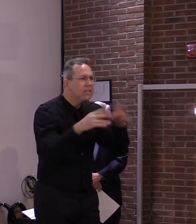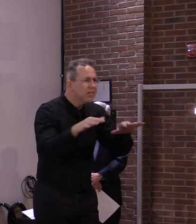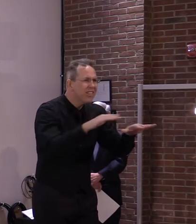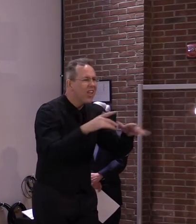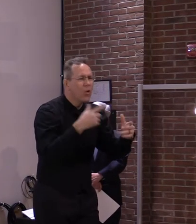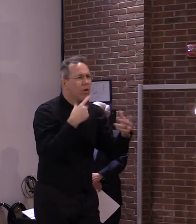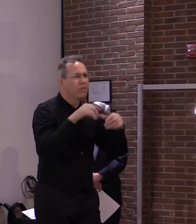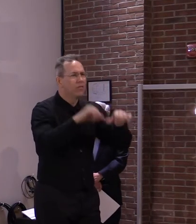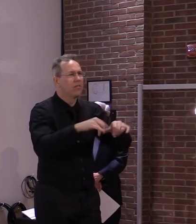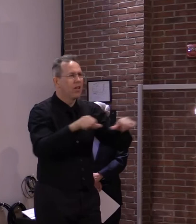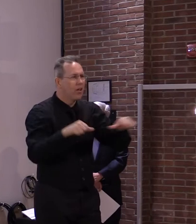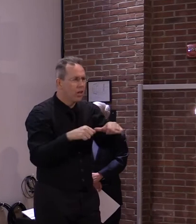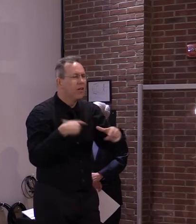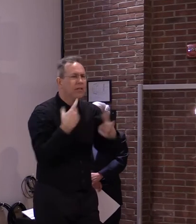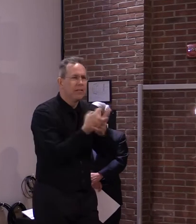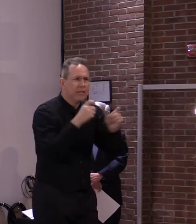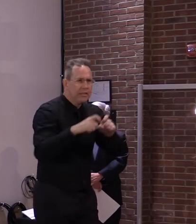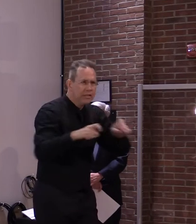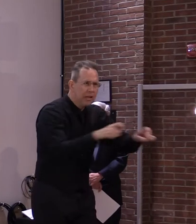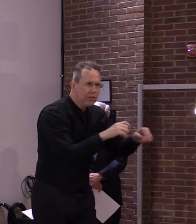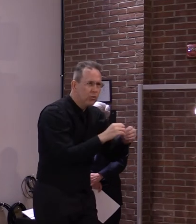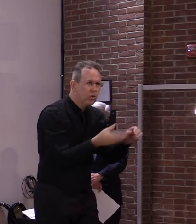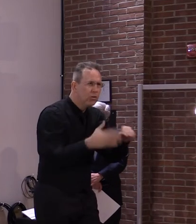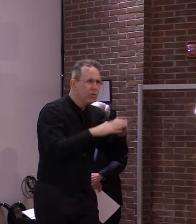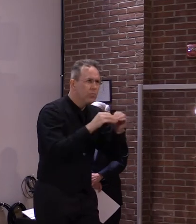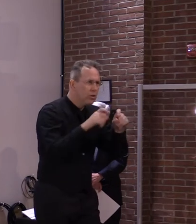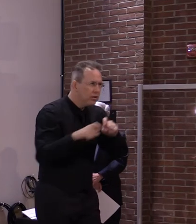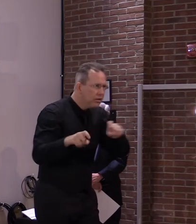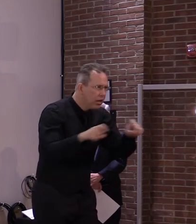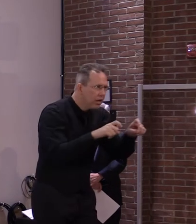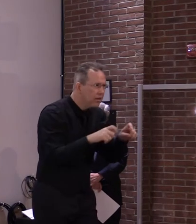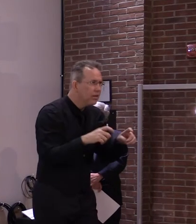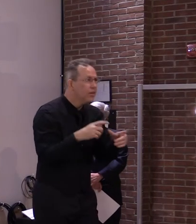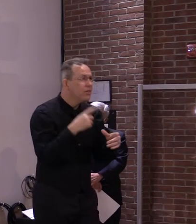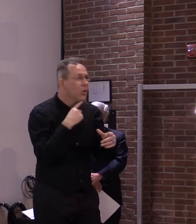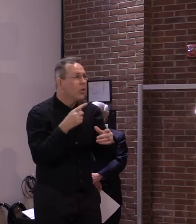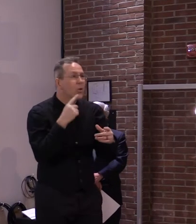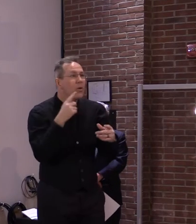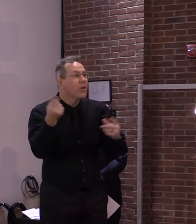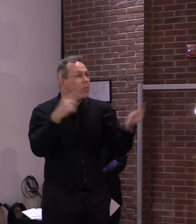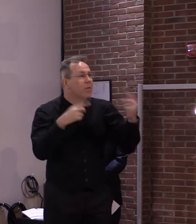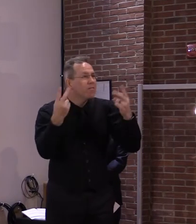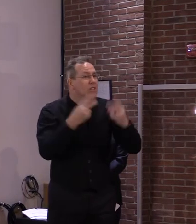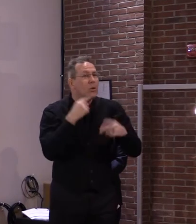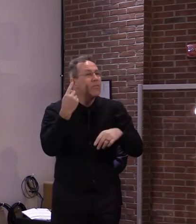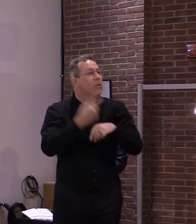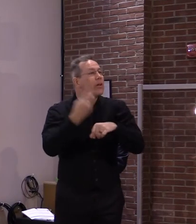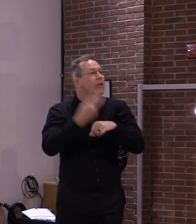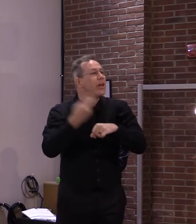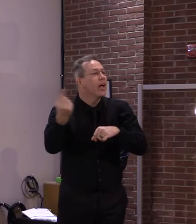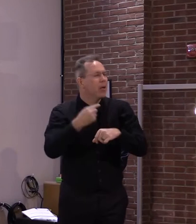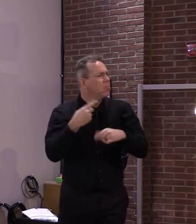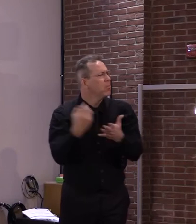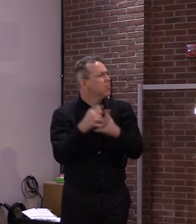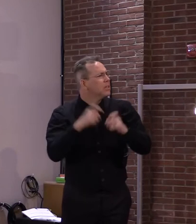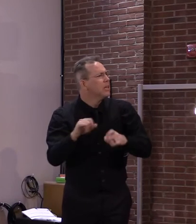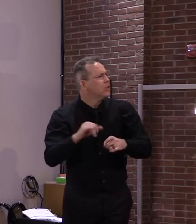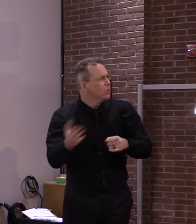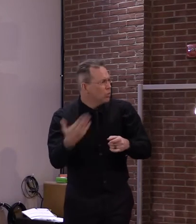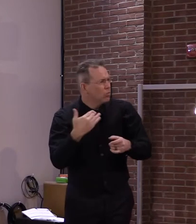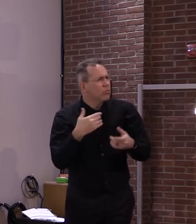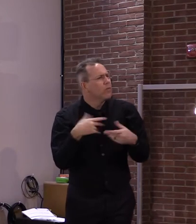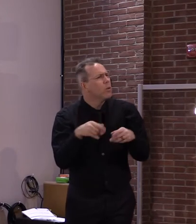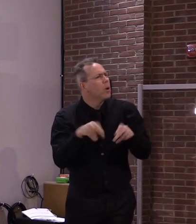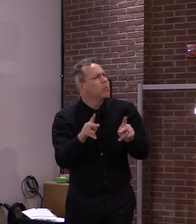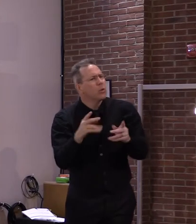and opportunities for those coming for a day to visit the resort to be able to get a pcr test